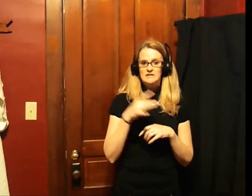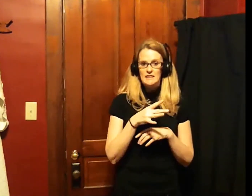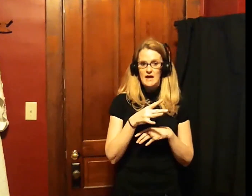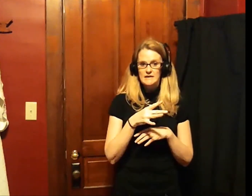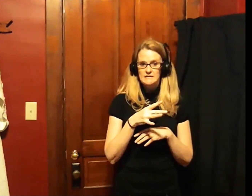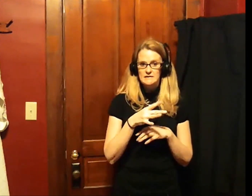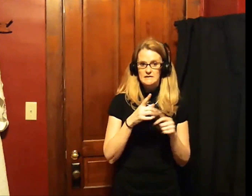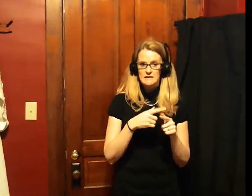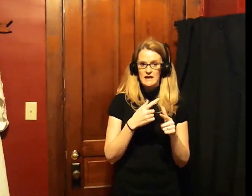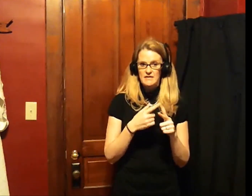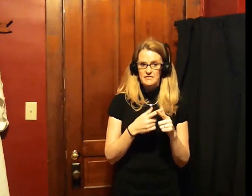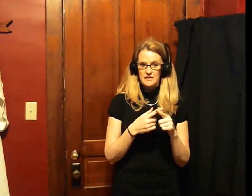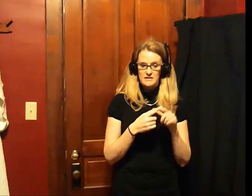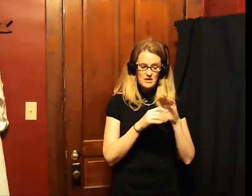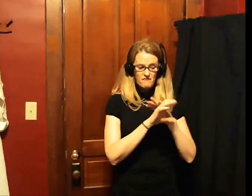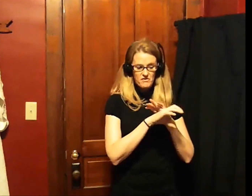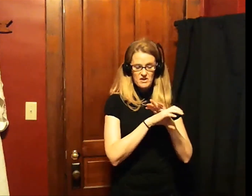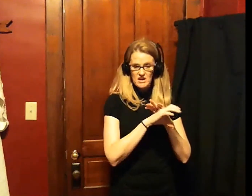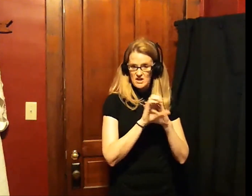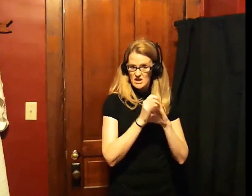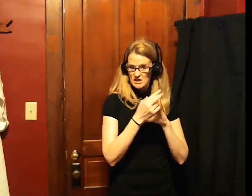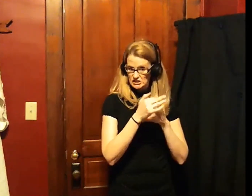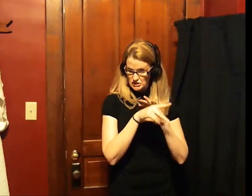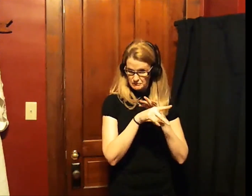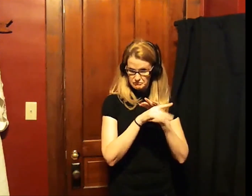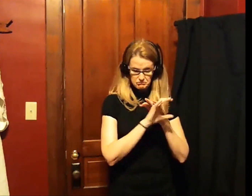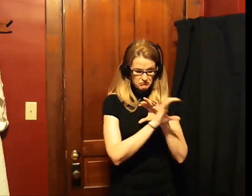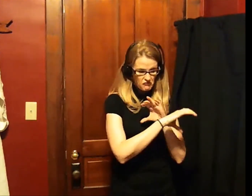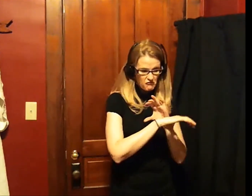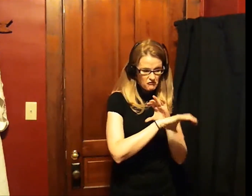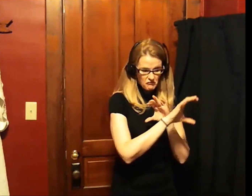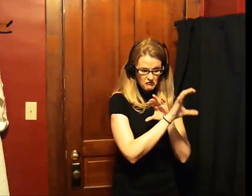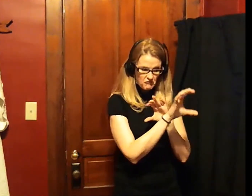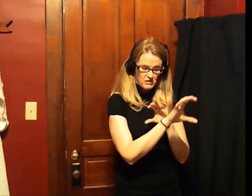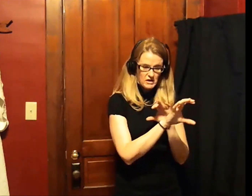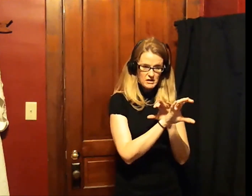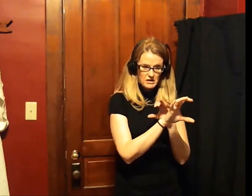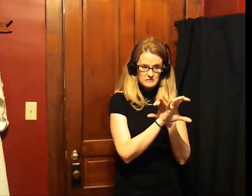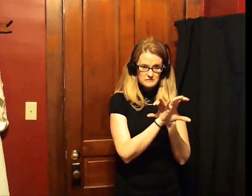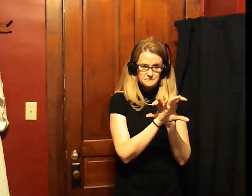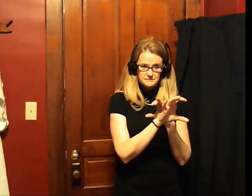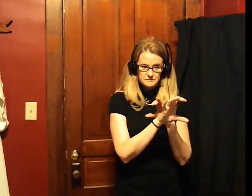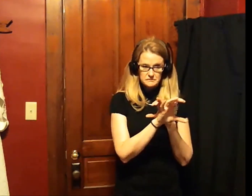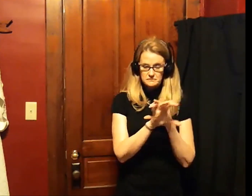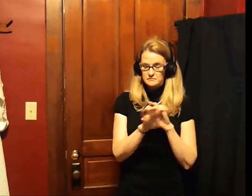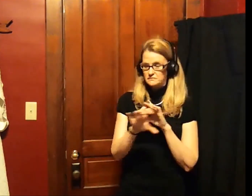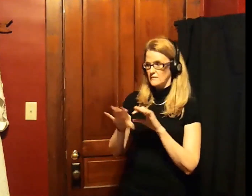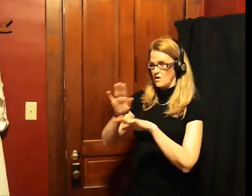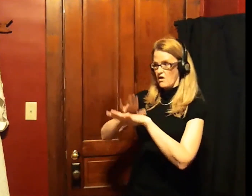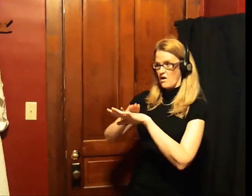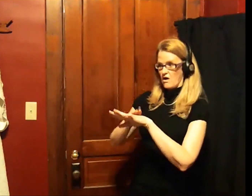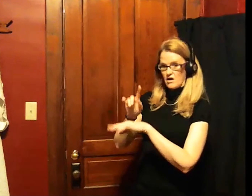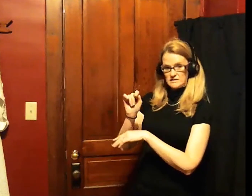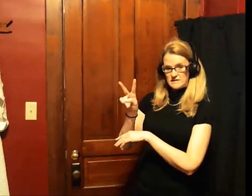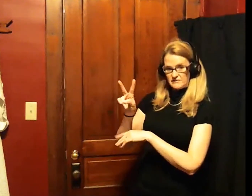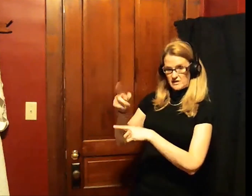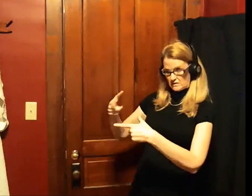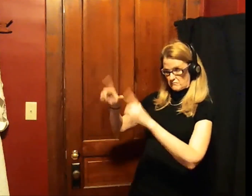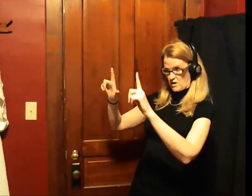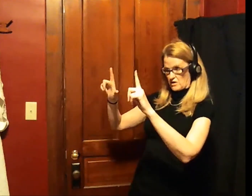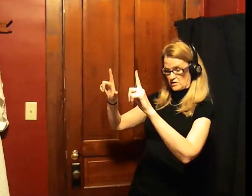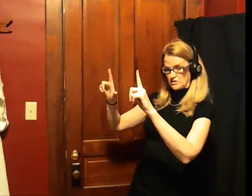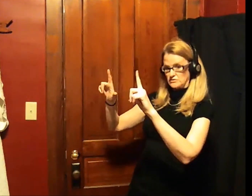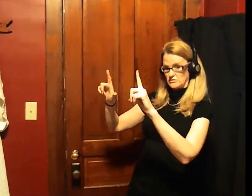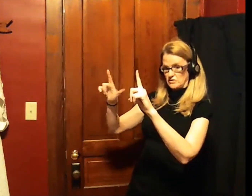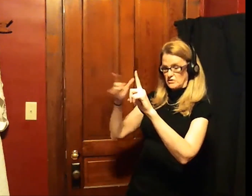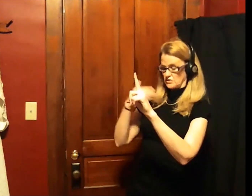also a very bright light. There is a video chip on the end of the scope. So the physician is actually watching on